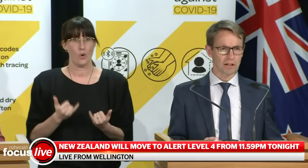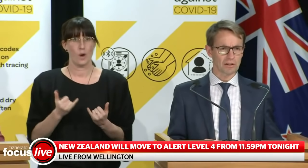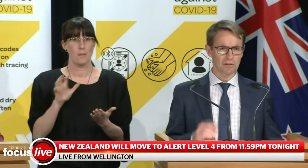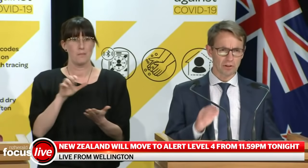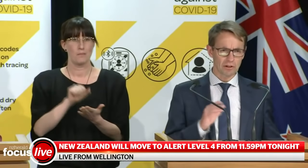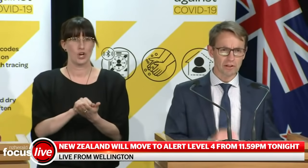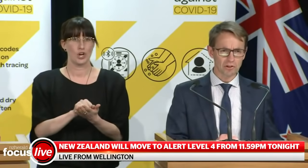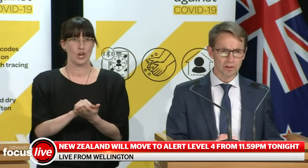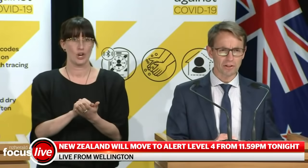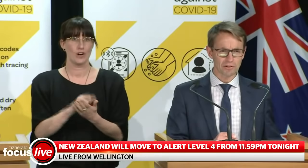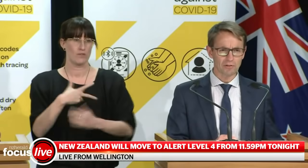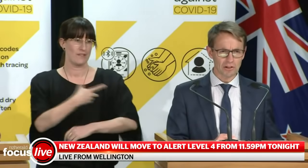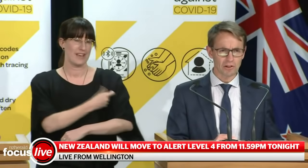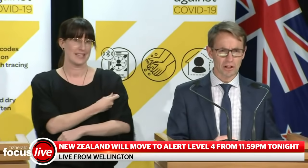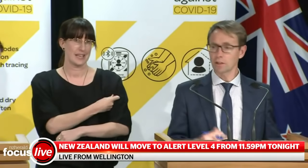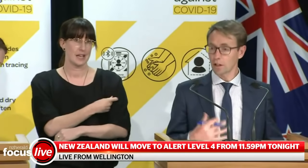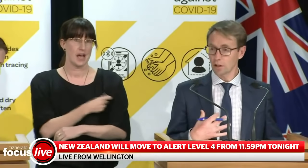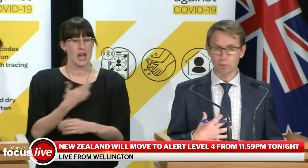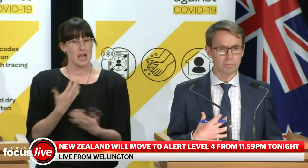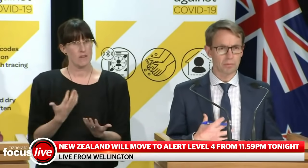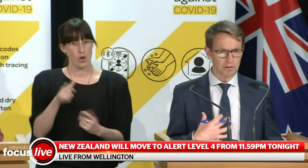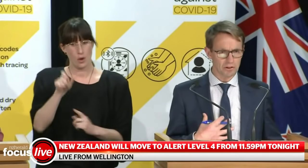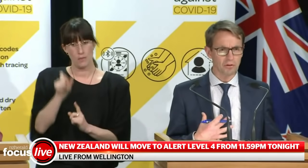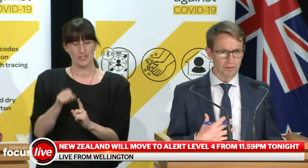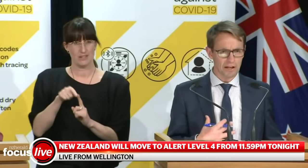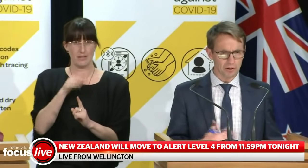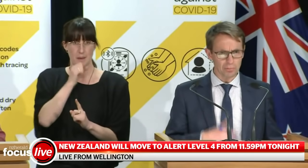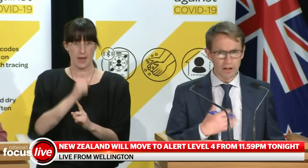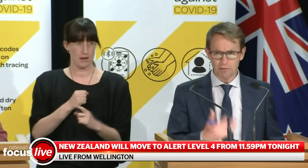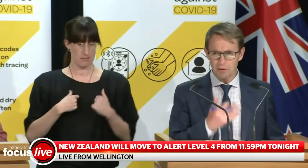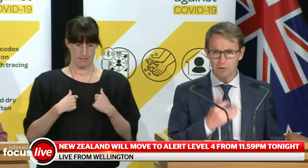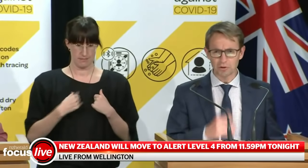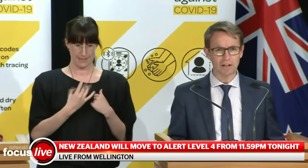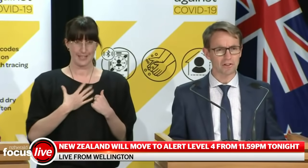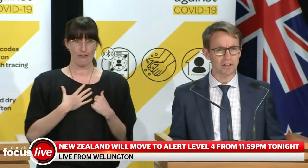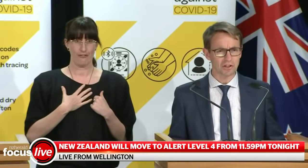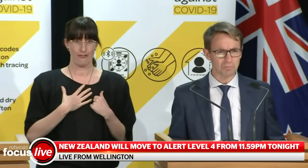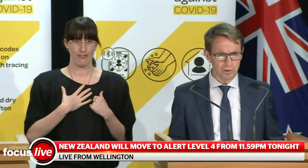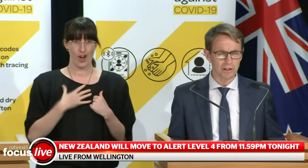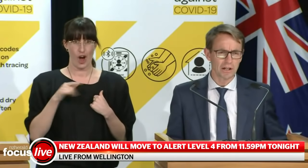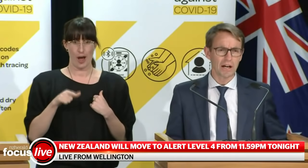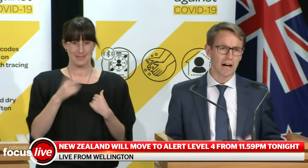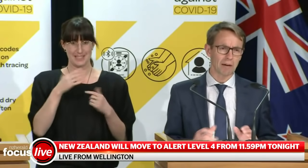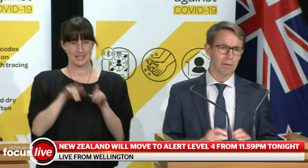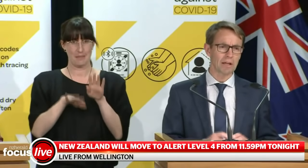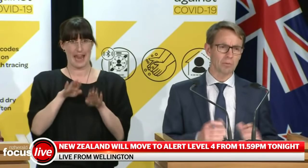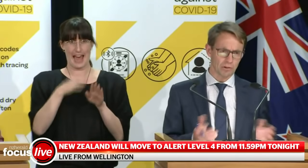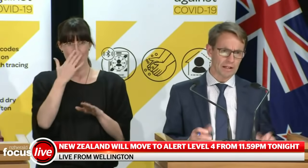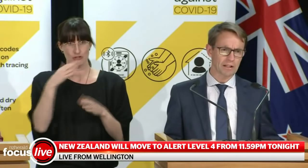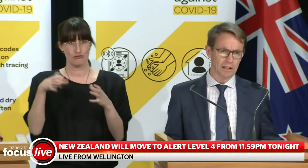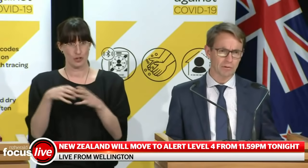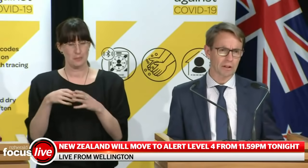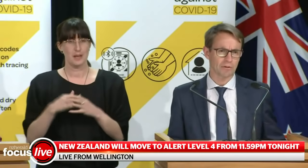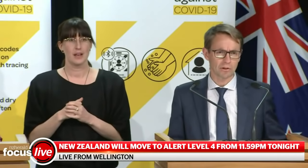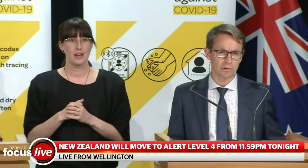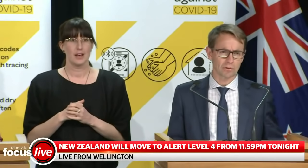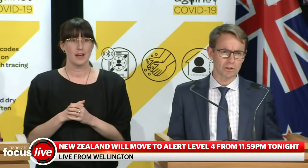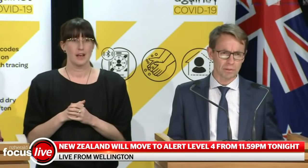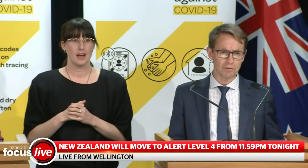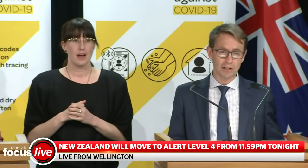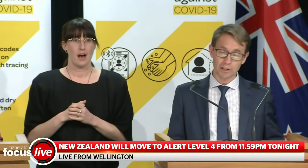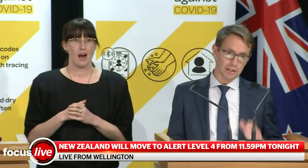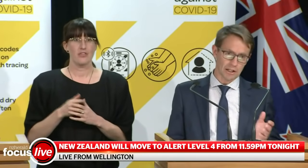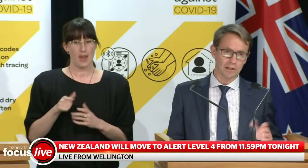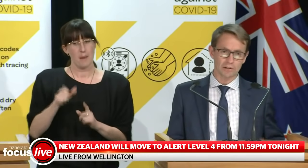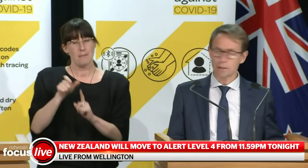to convey that even though he is not vaccinated, and I put myself in that group, I had my first vaccination booked, he was making every effort to